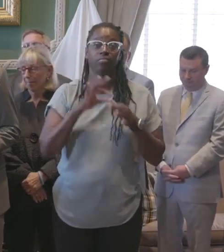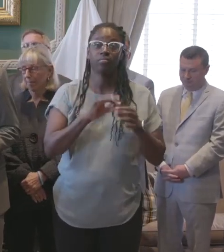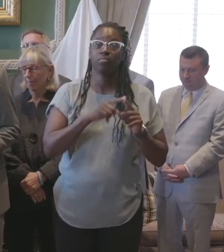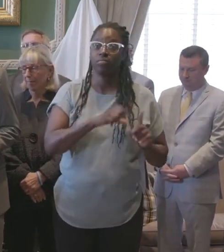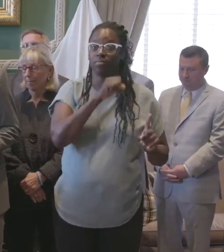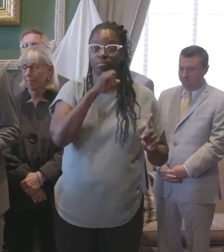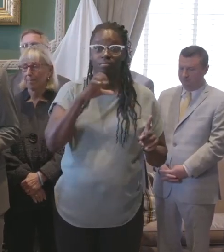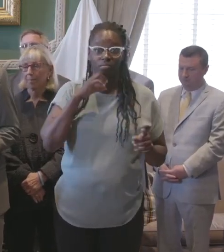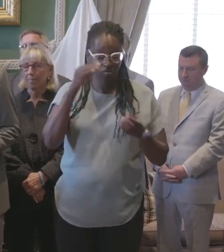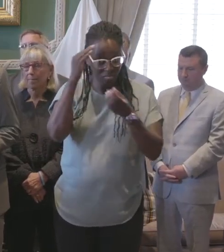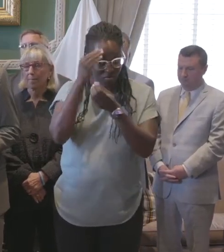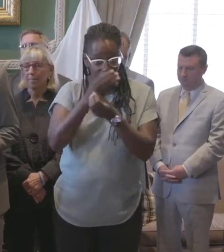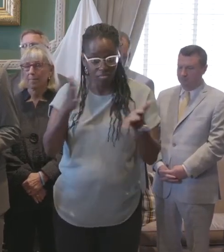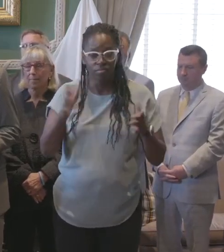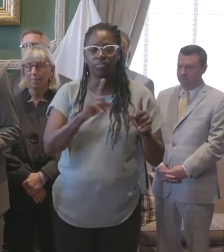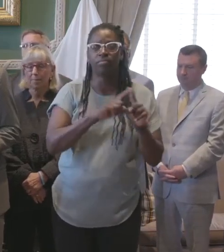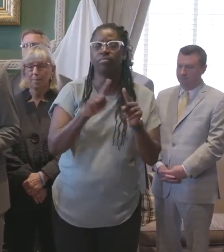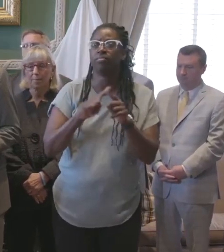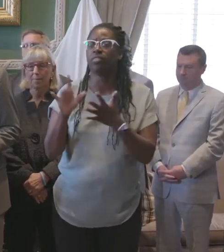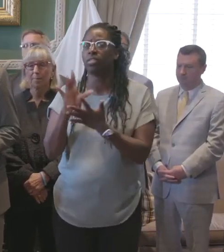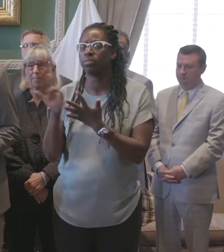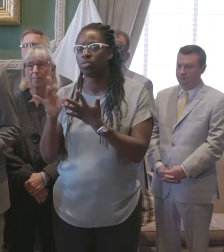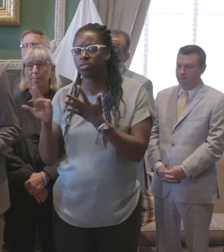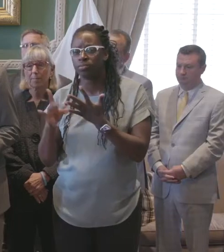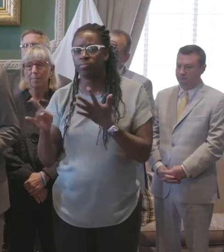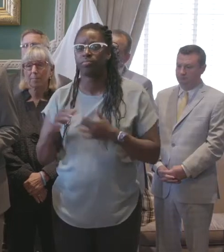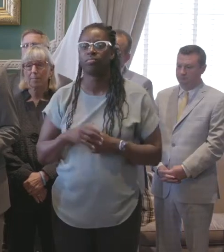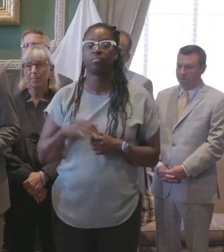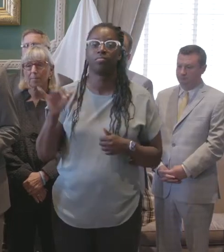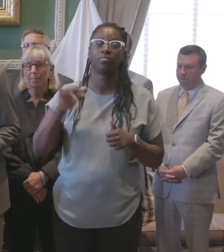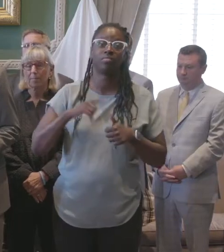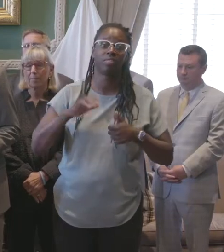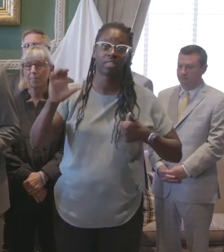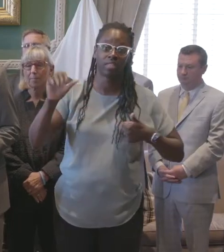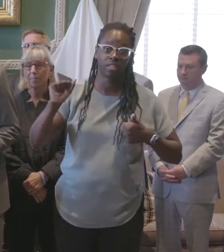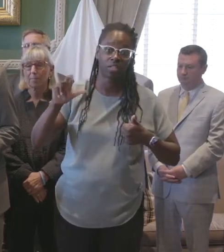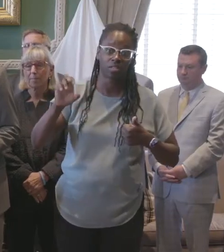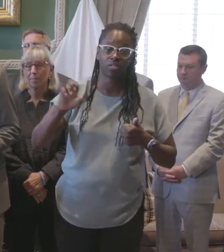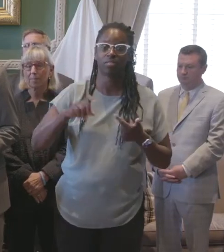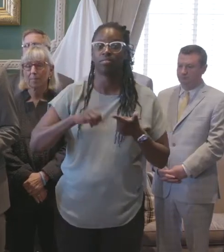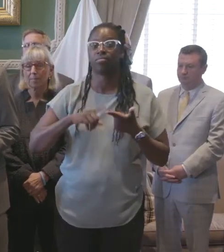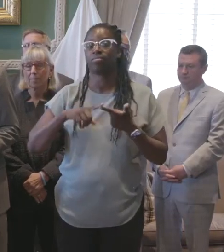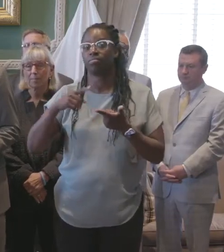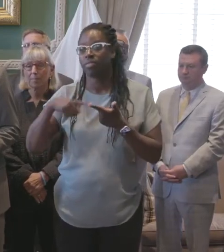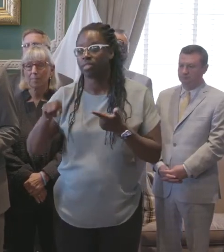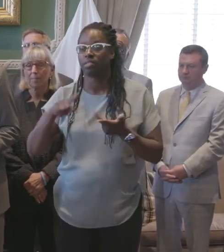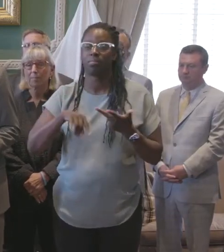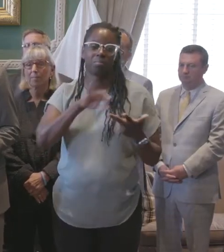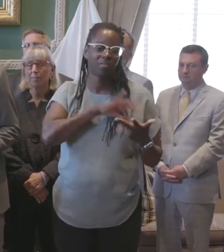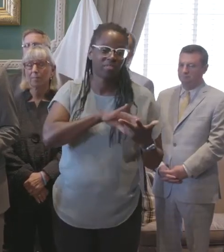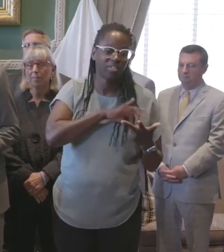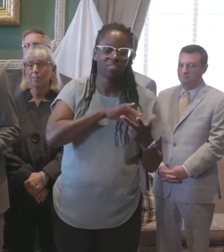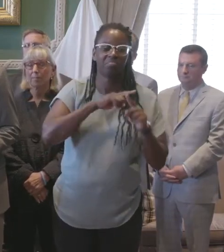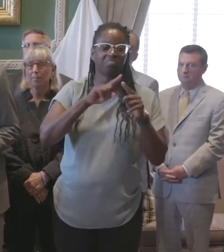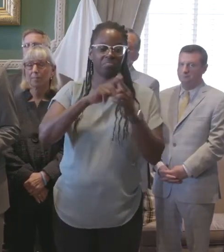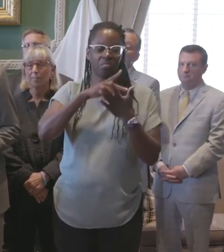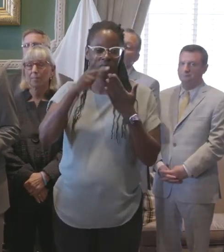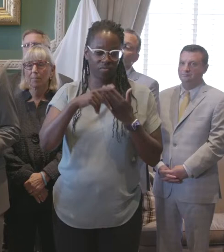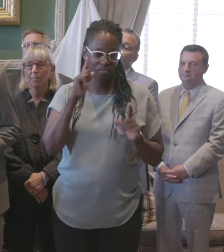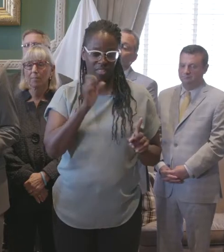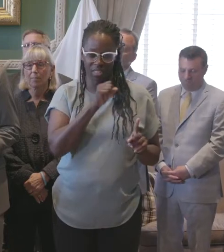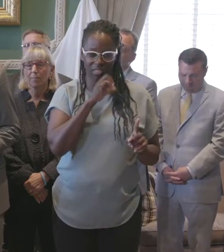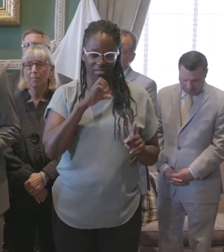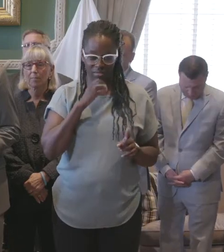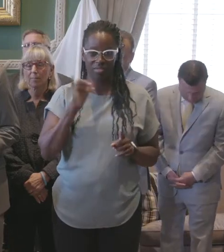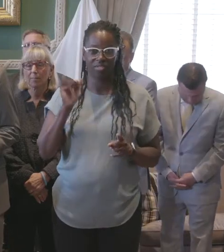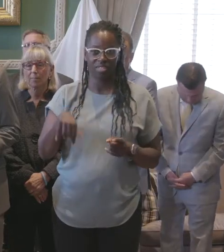seniors, whether it be senior care options, PACE, and other benefits and programs that are afforded to them. We're returning it again, thinking it's a bit